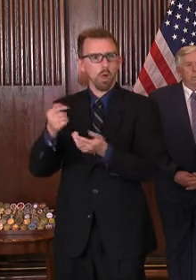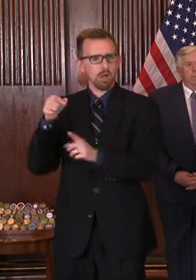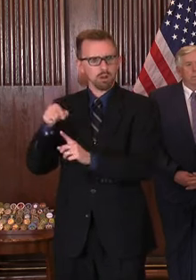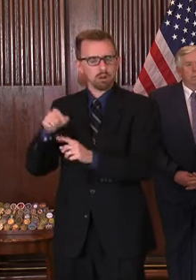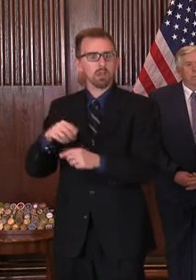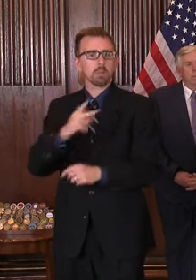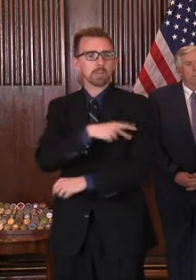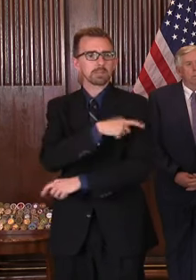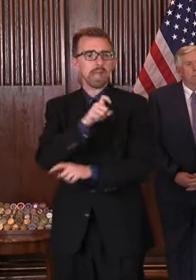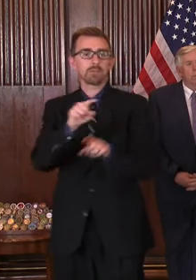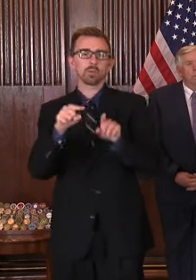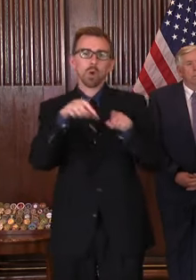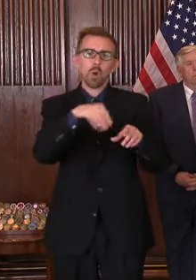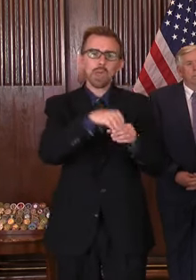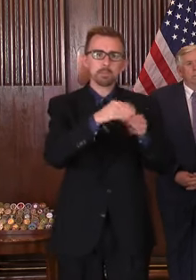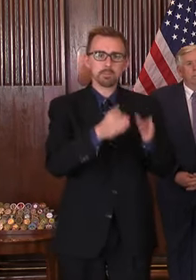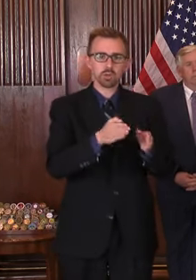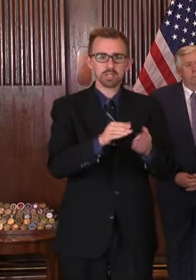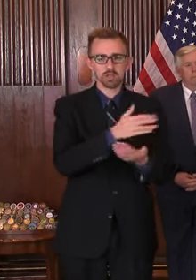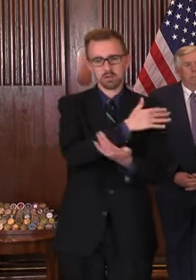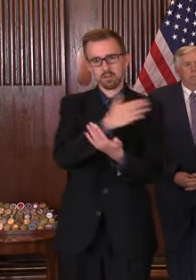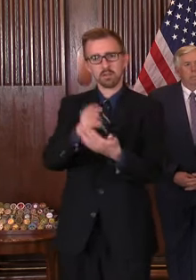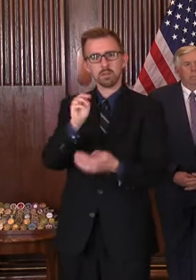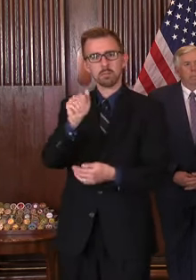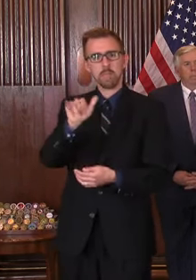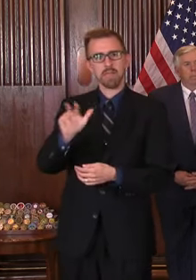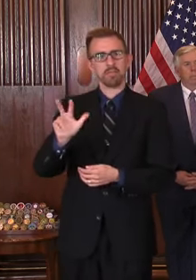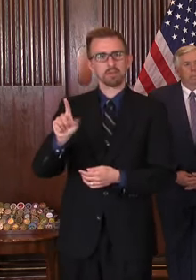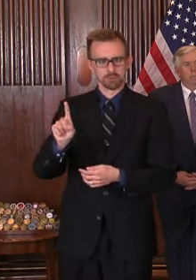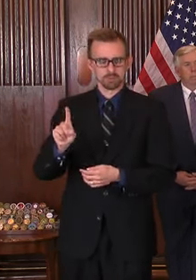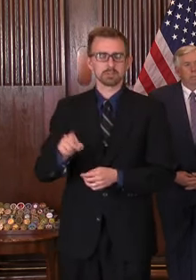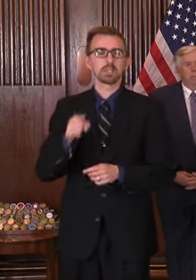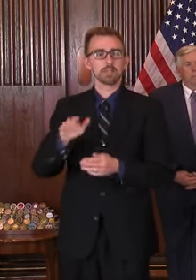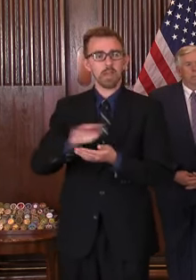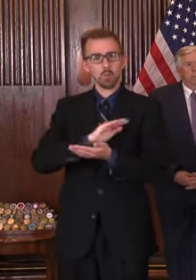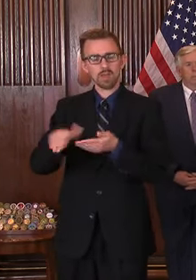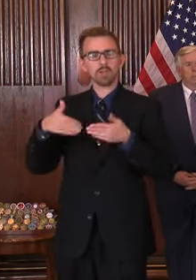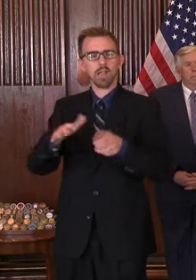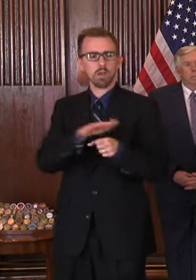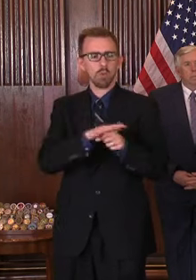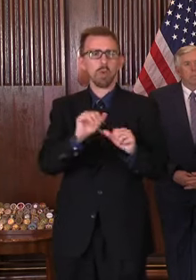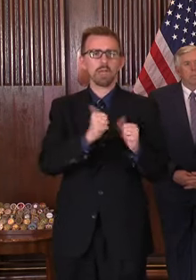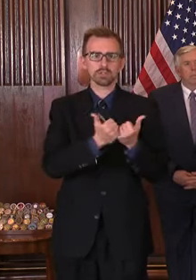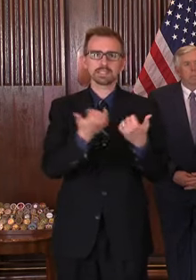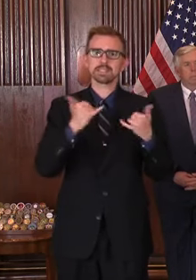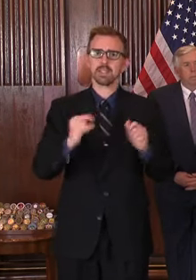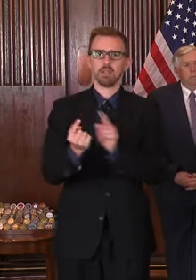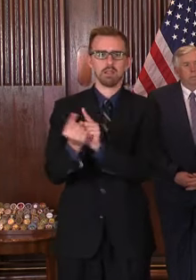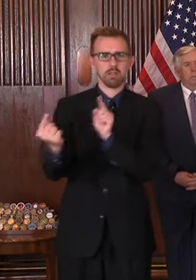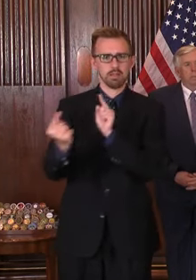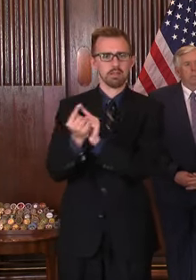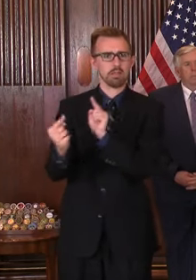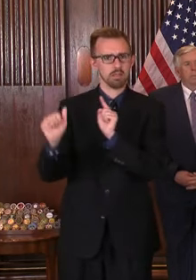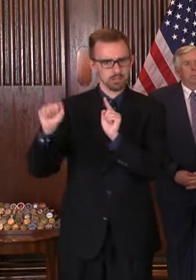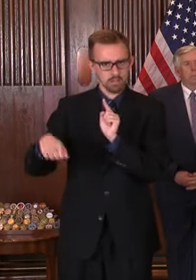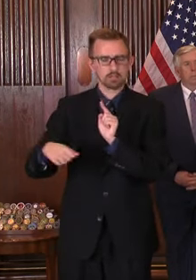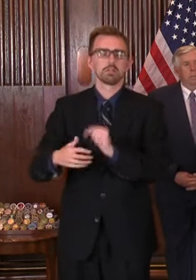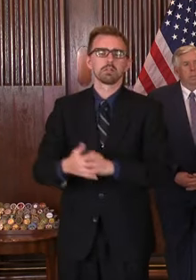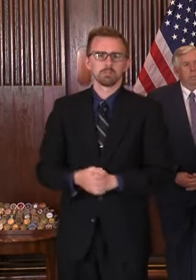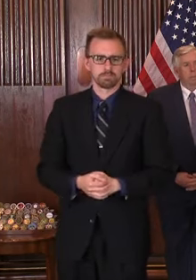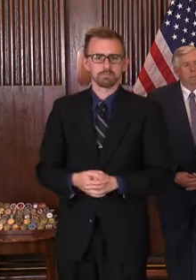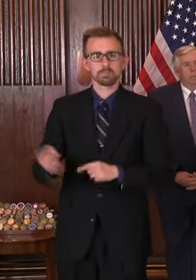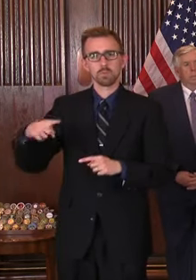in person through May 31st. This waiver allows local agencies to maintain social distancing and to serve